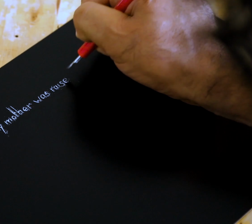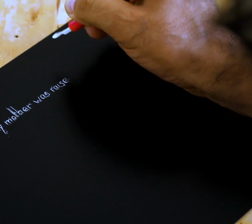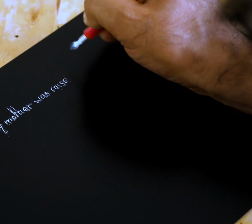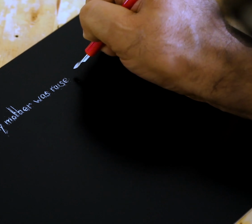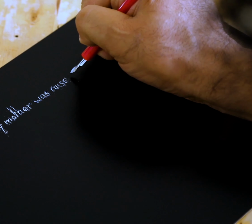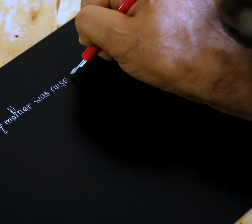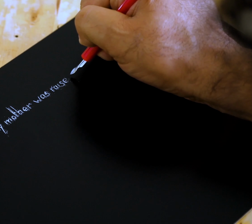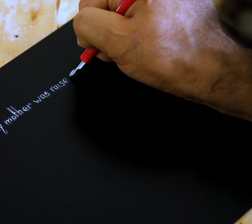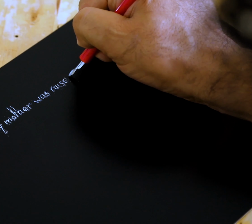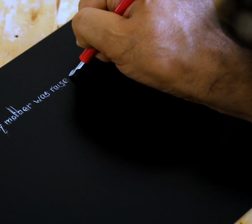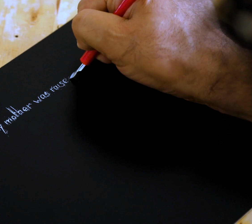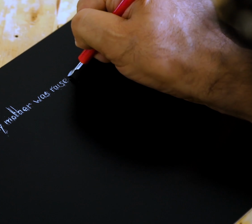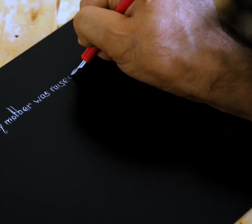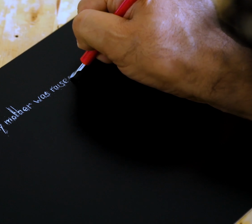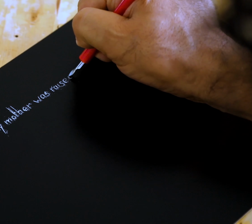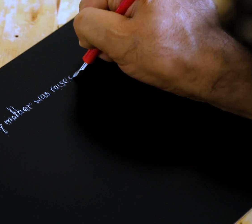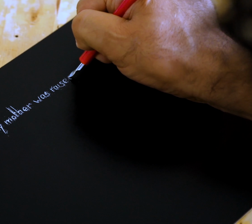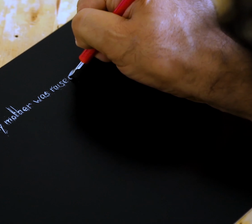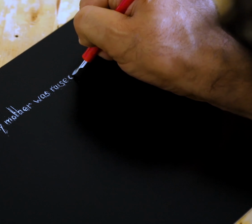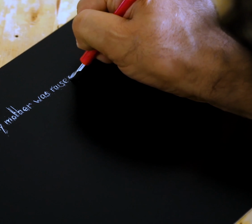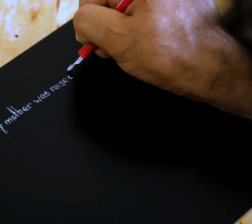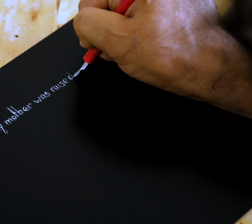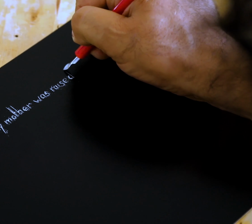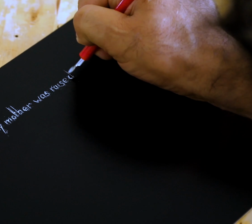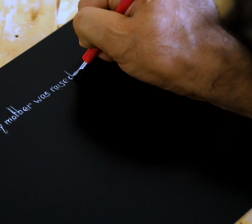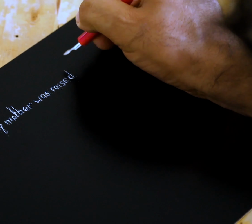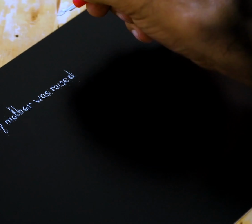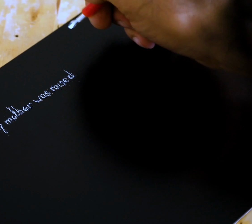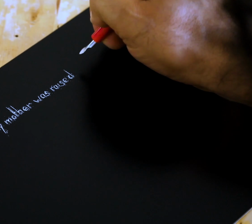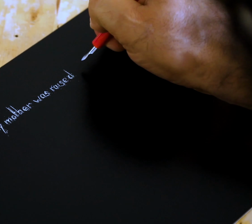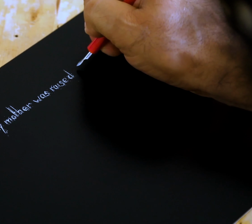No, not so, I don't